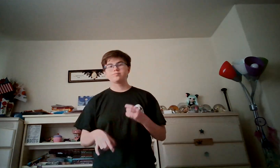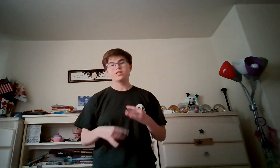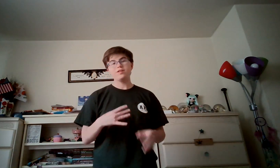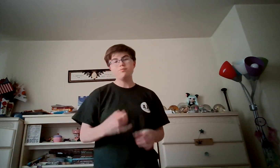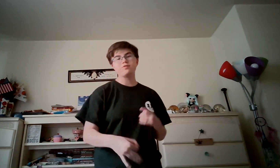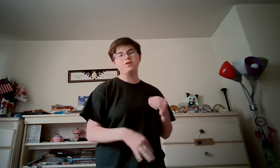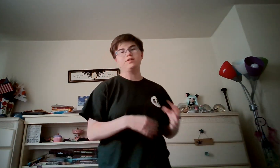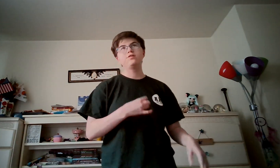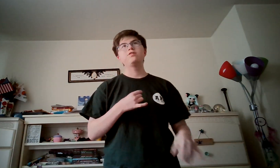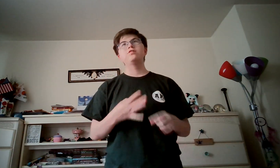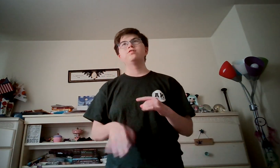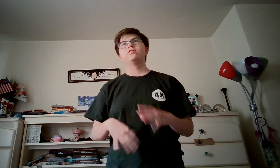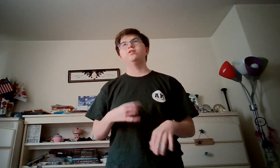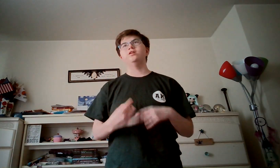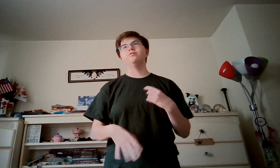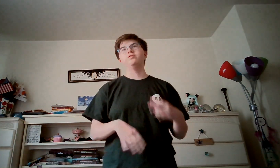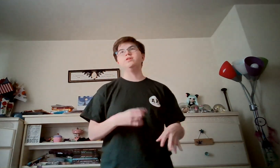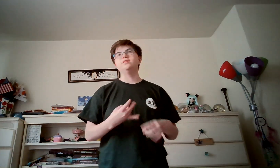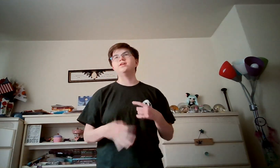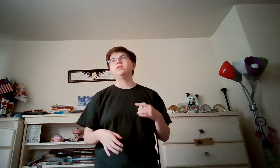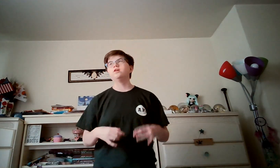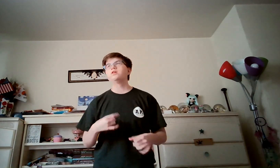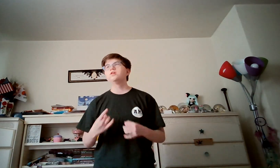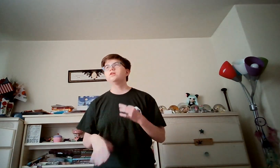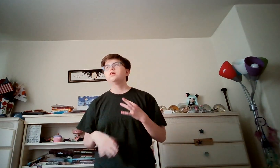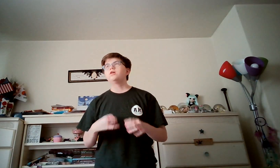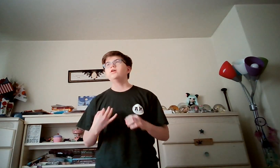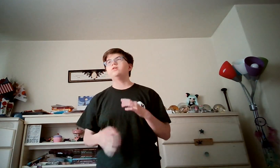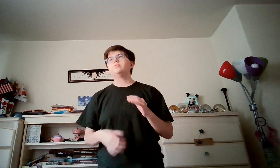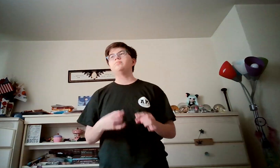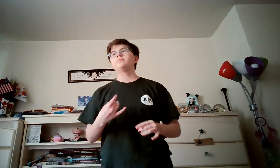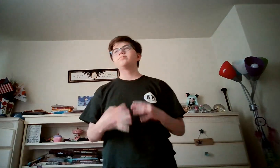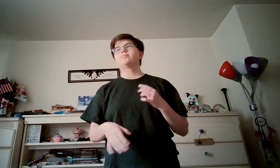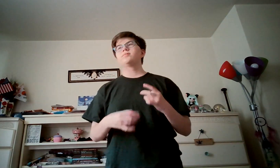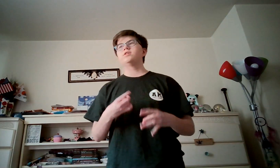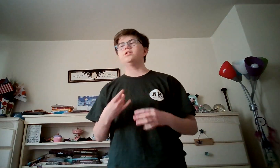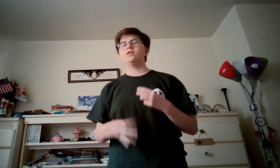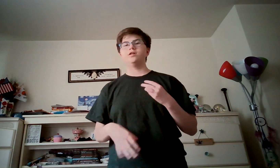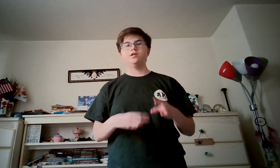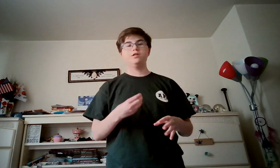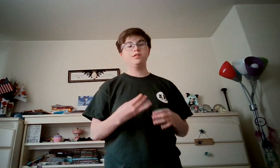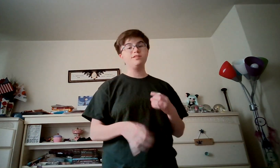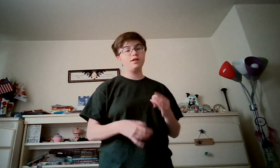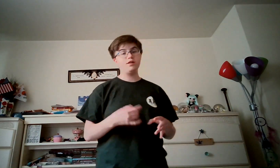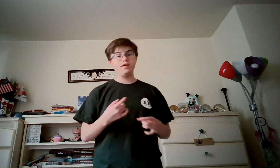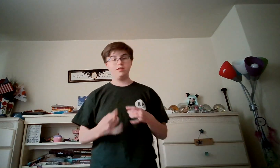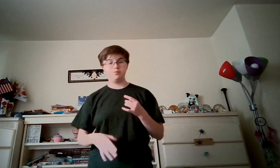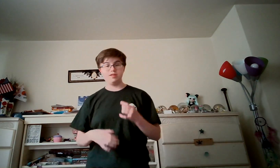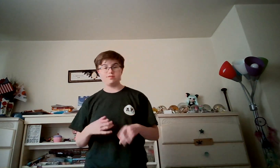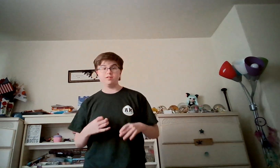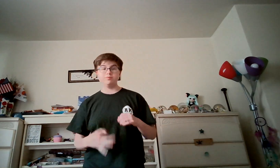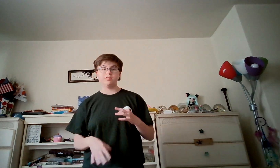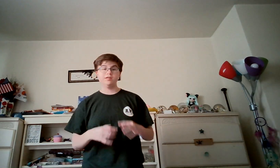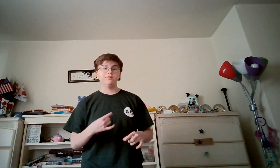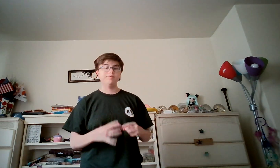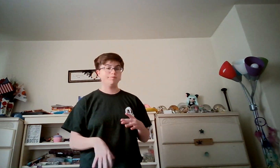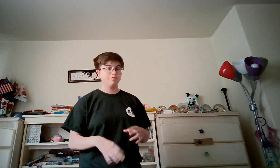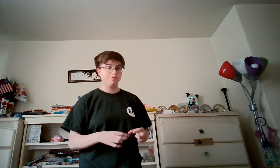So that was fun, even though I didn't stay long. And then on Sunday we celebrated my mom's